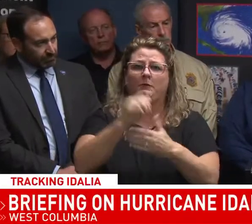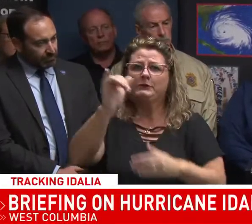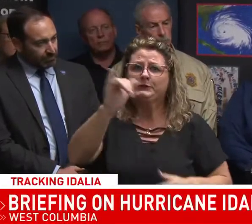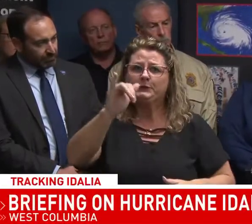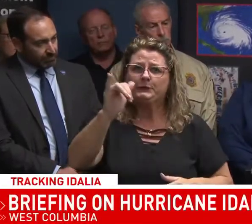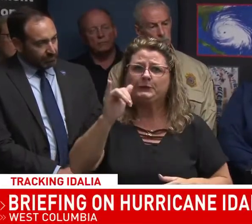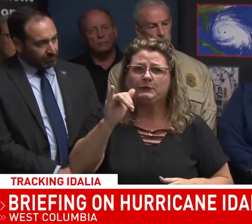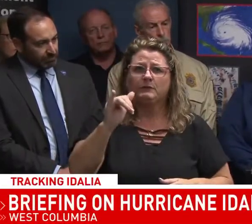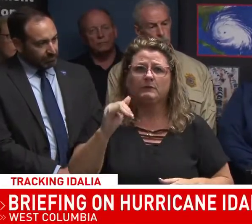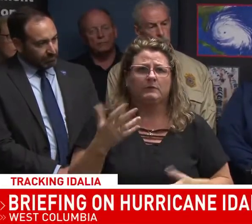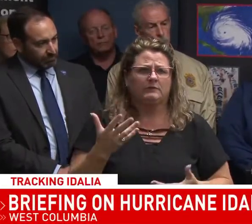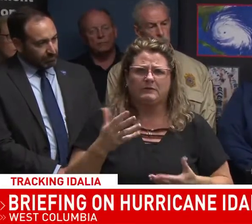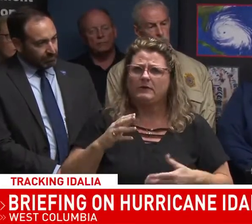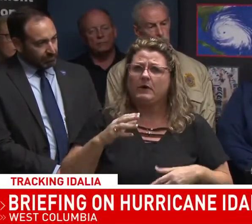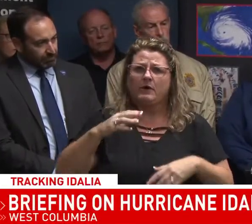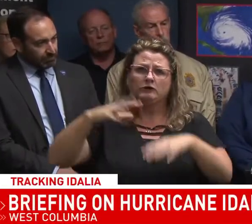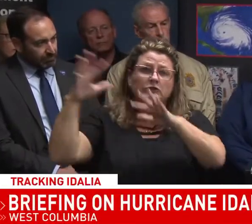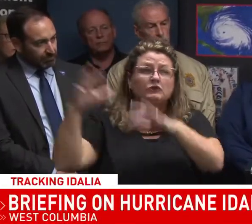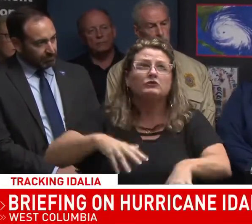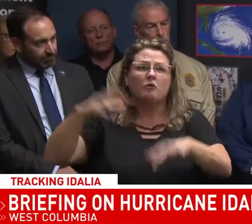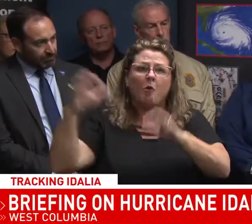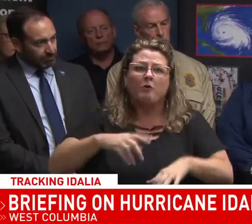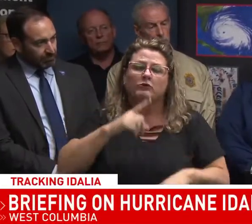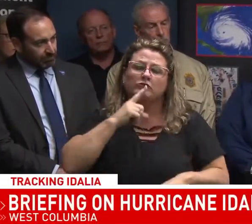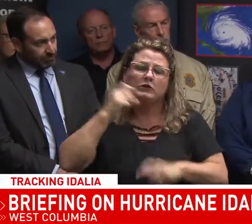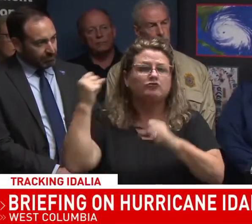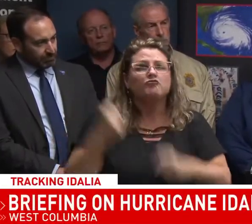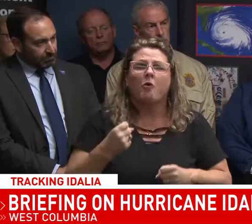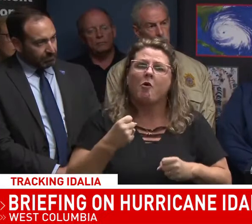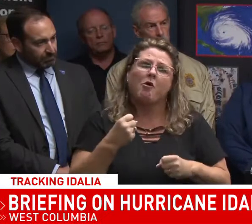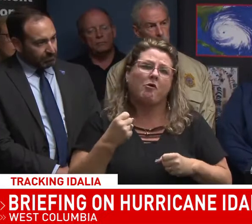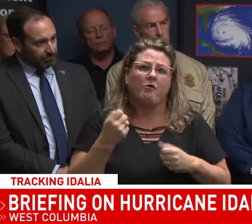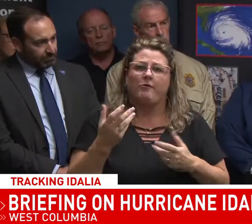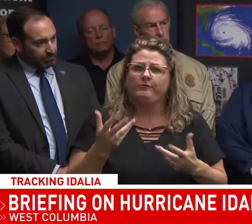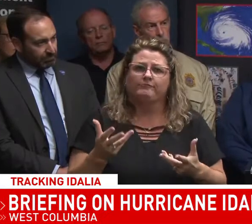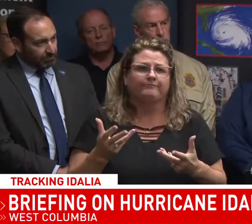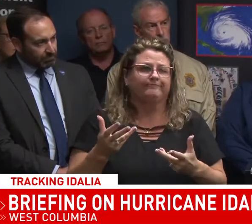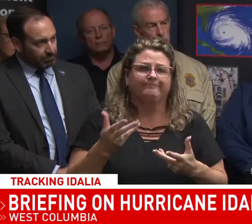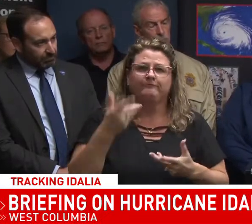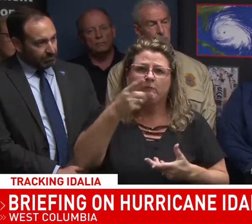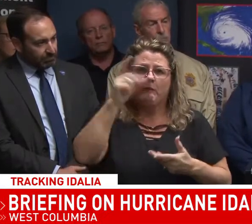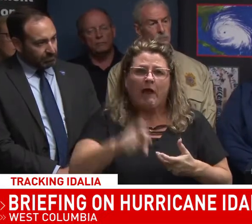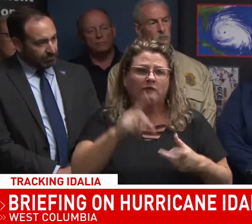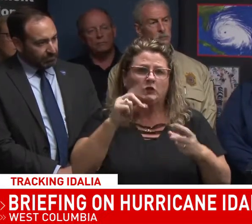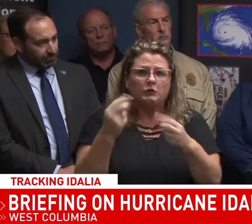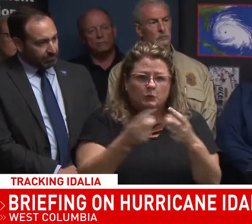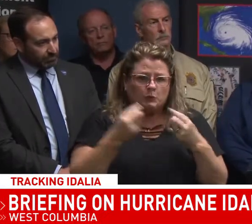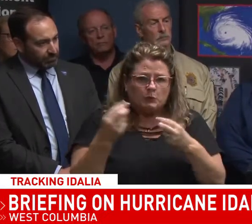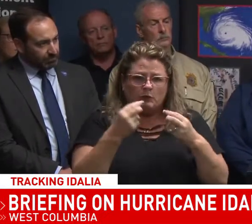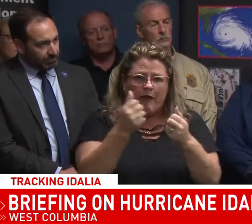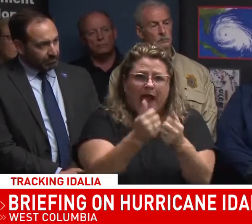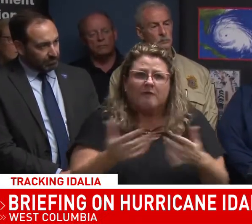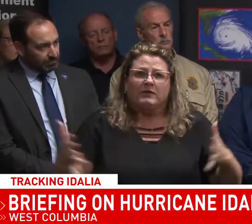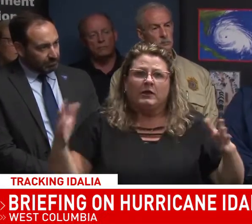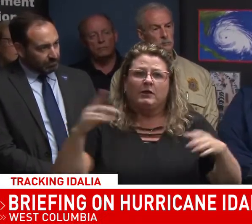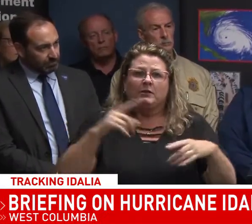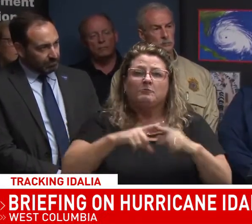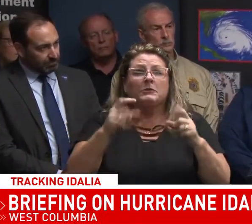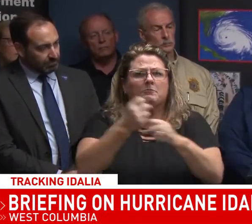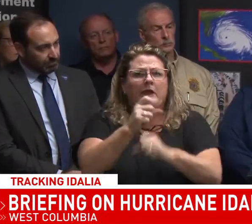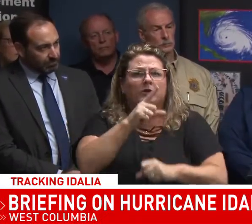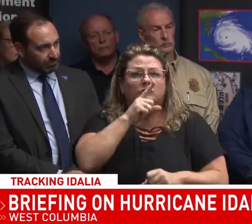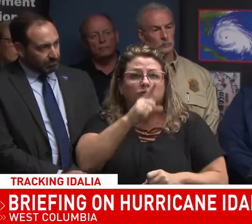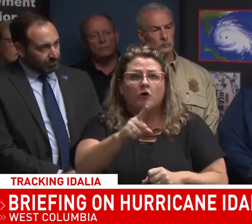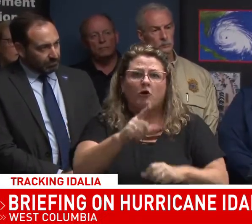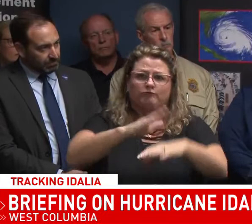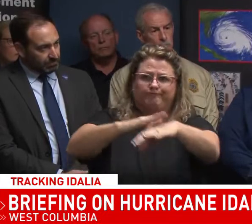these storms are so strong that you always just have to do everything that you can do. But the main thing is to have the people